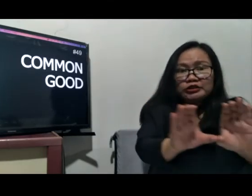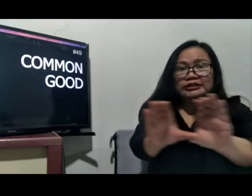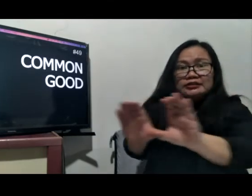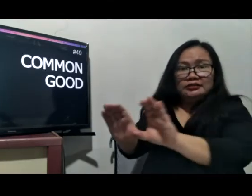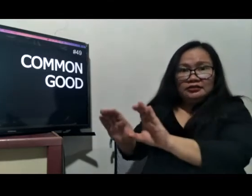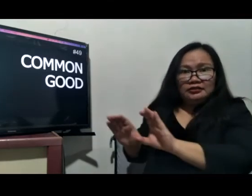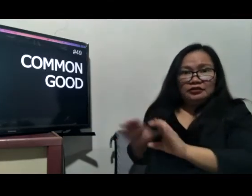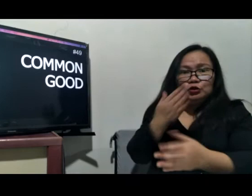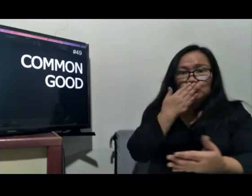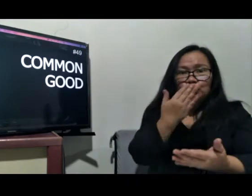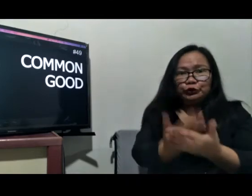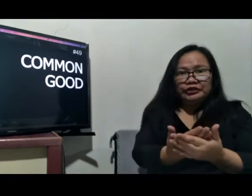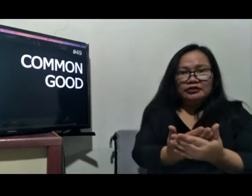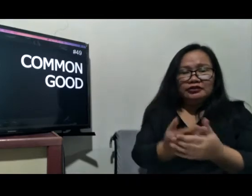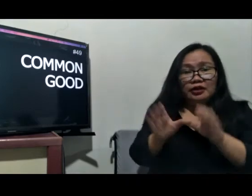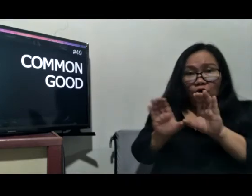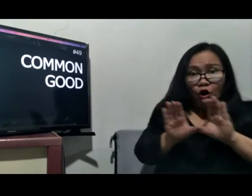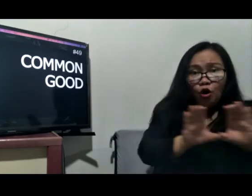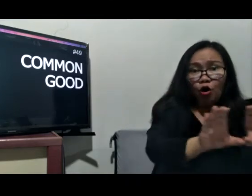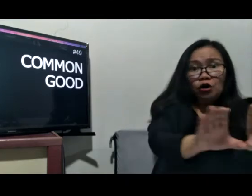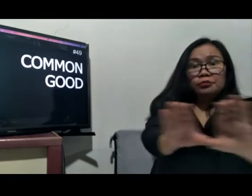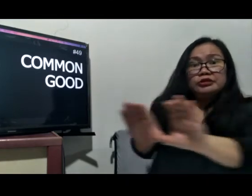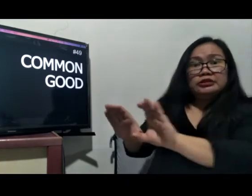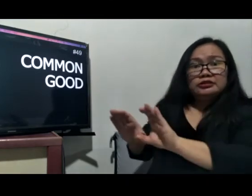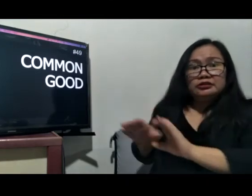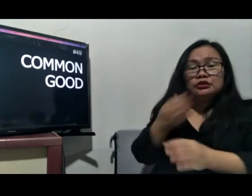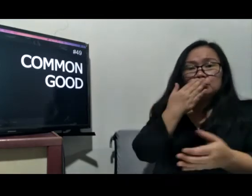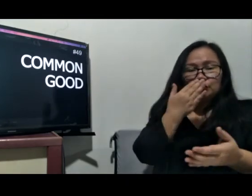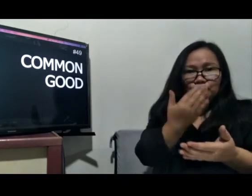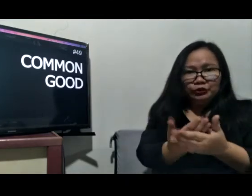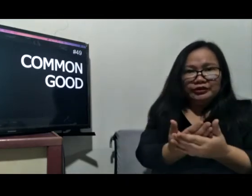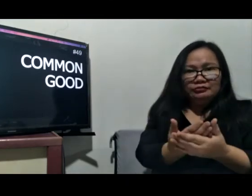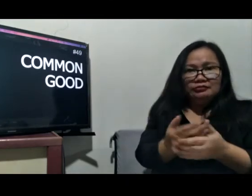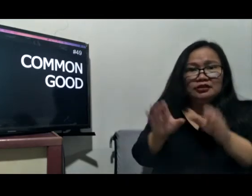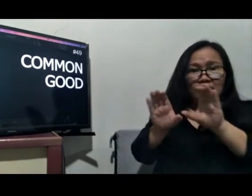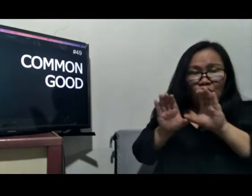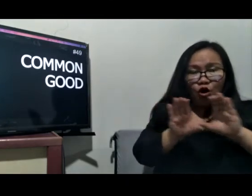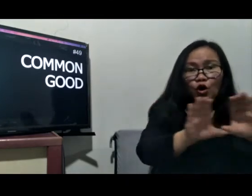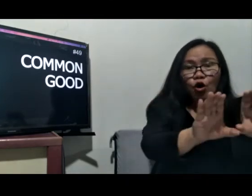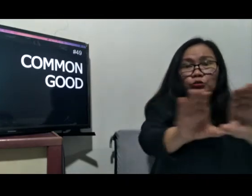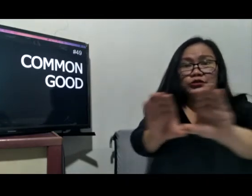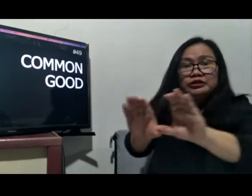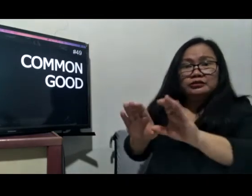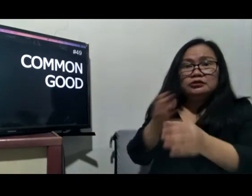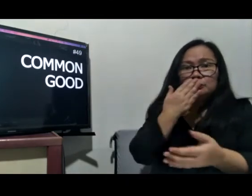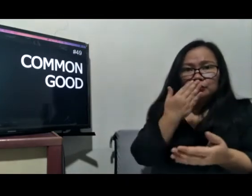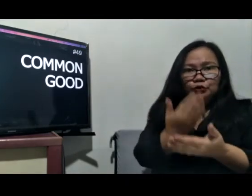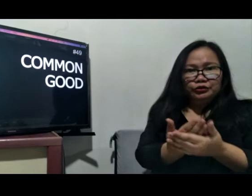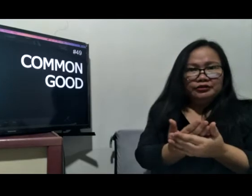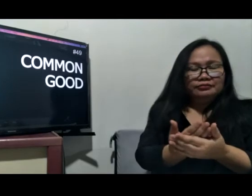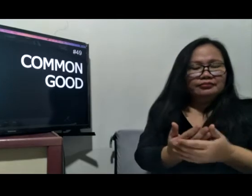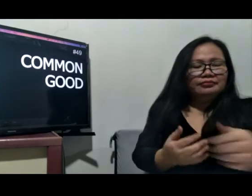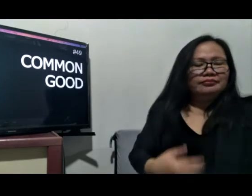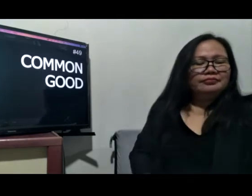Common, good, common, good, common, good.